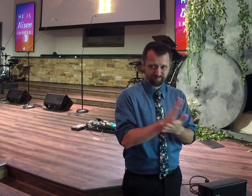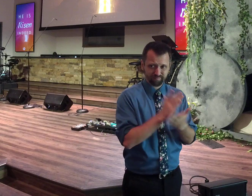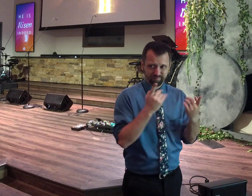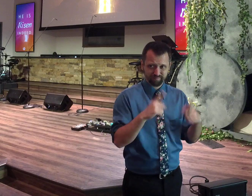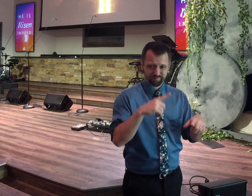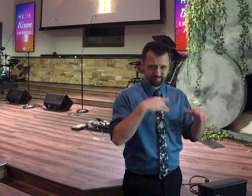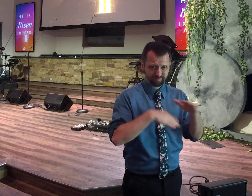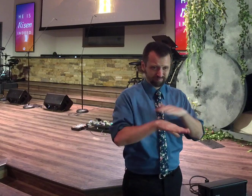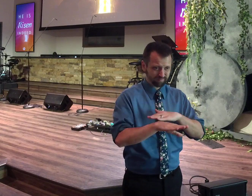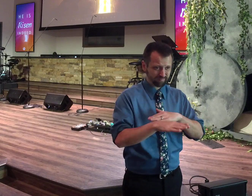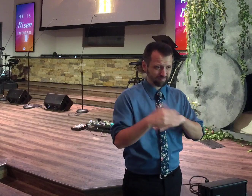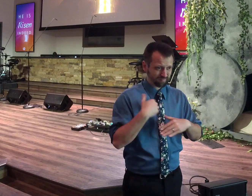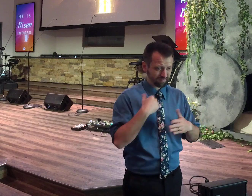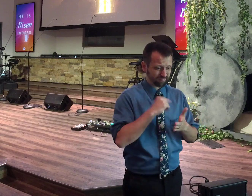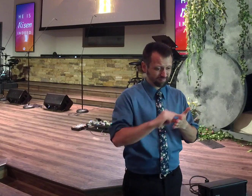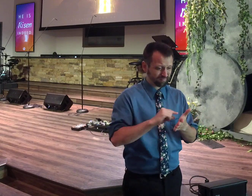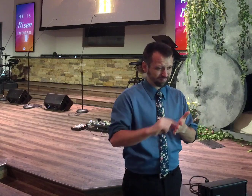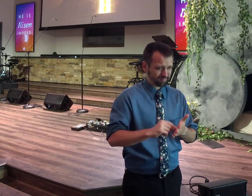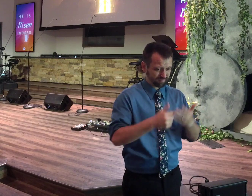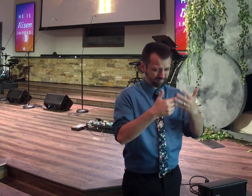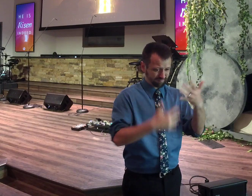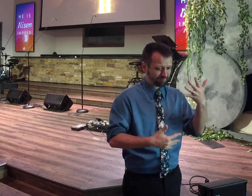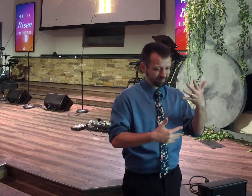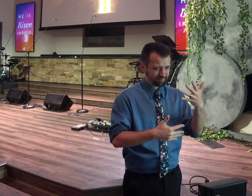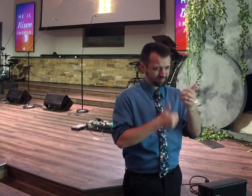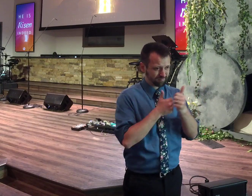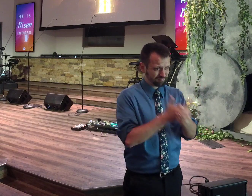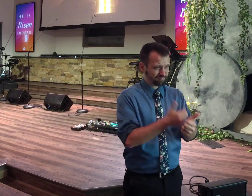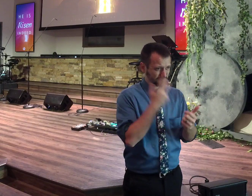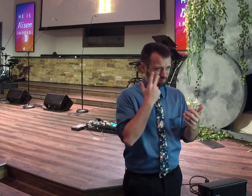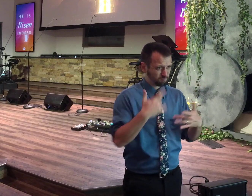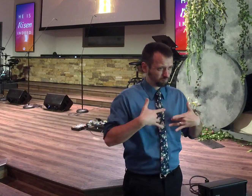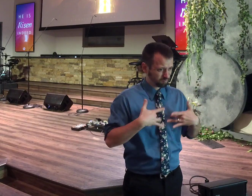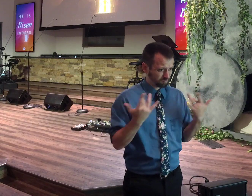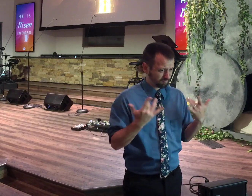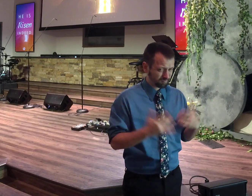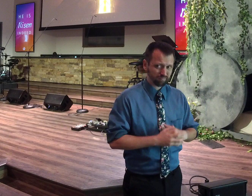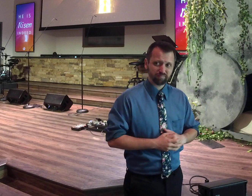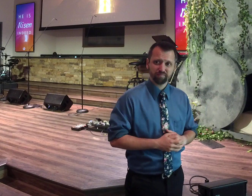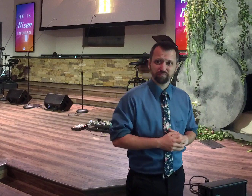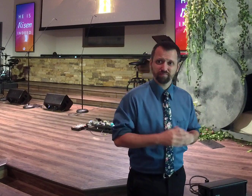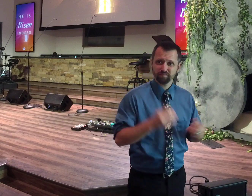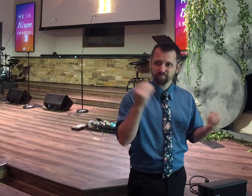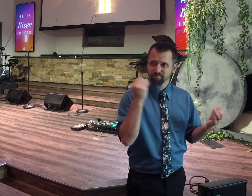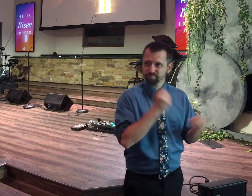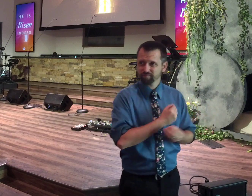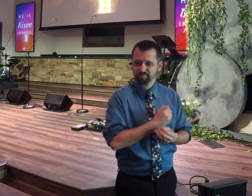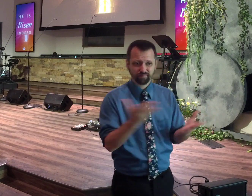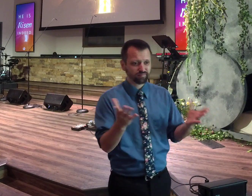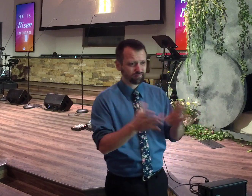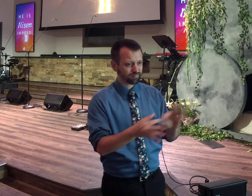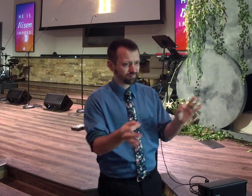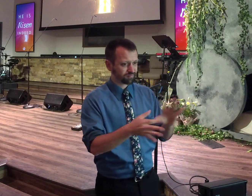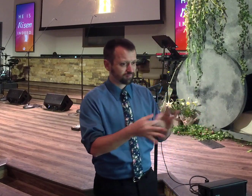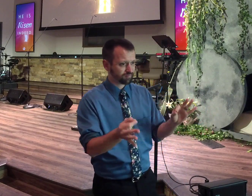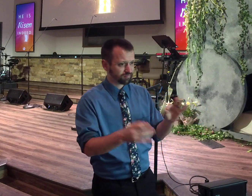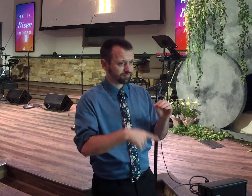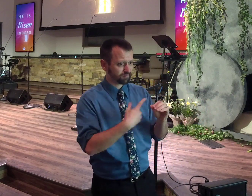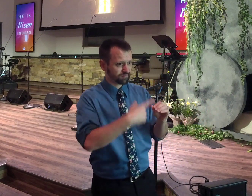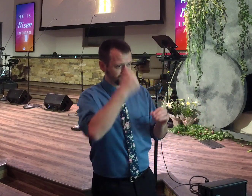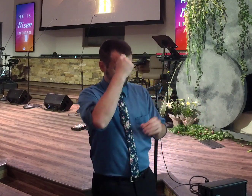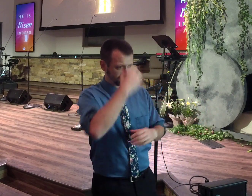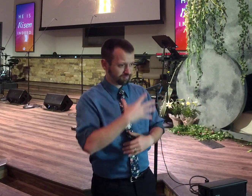we also have the verses on there as well if you want to follow along. But I do want to tell you a story about a